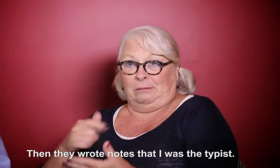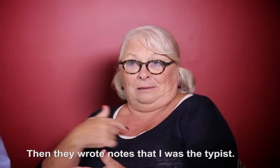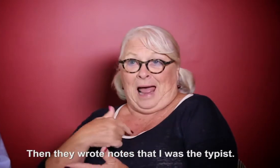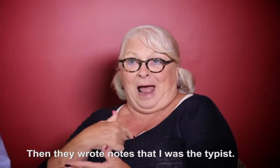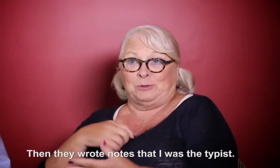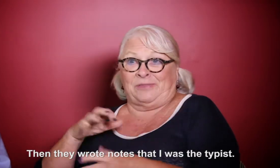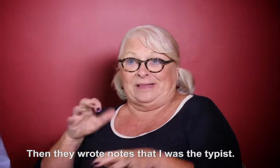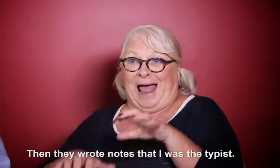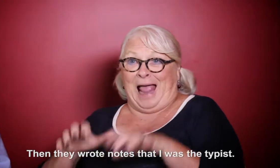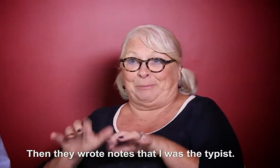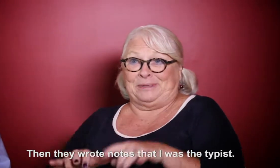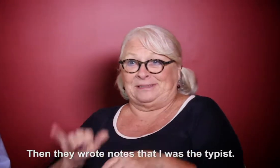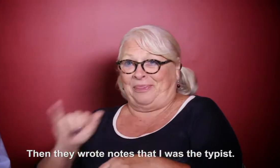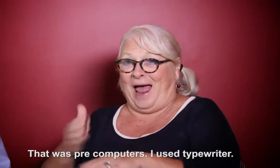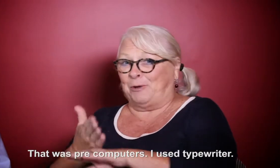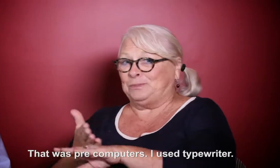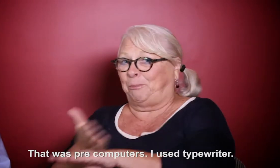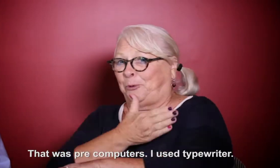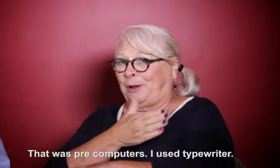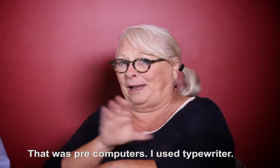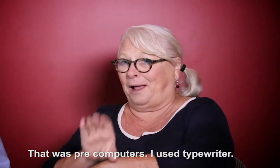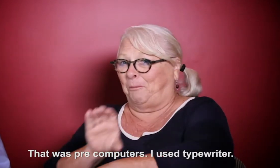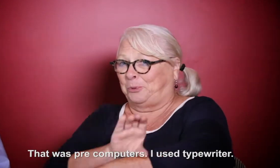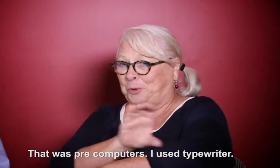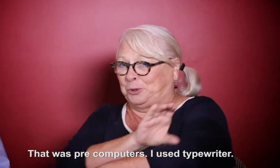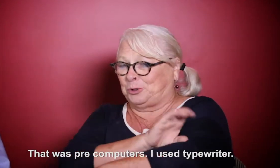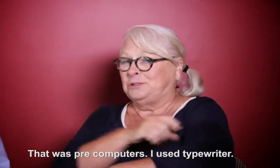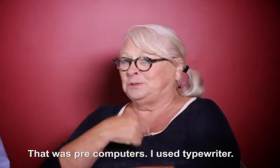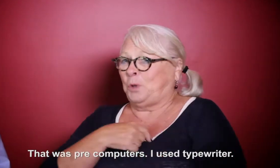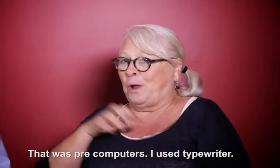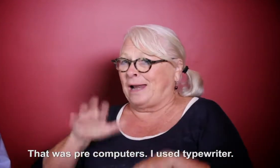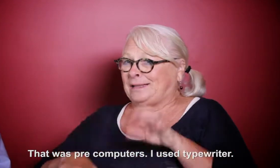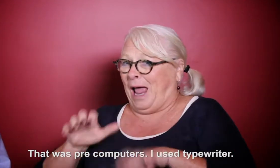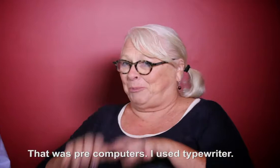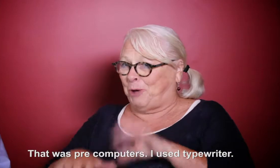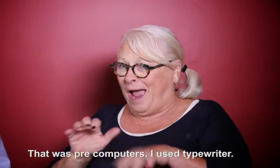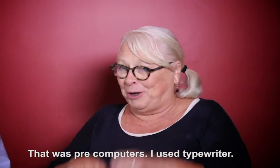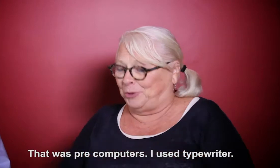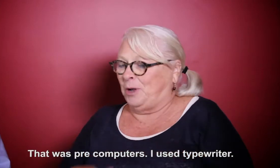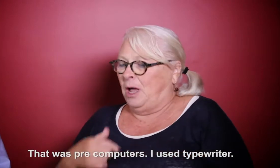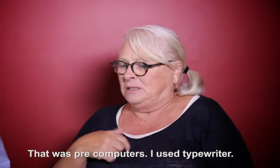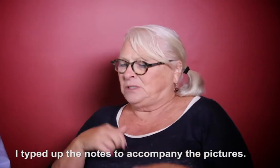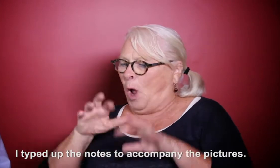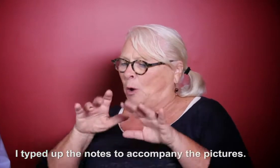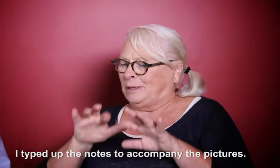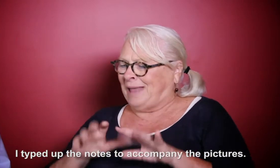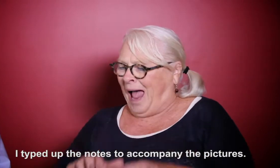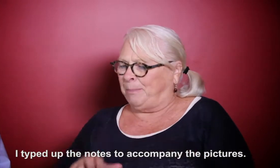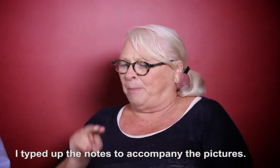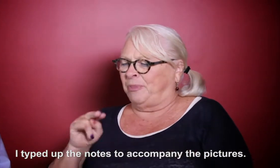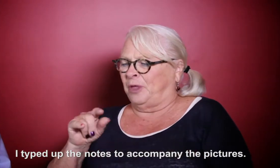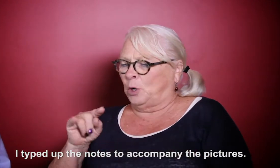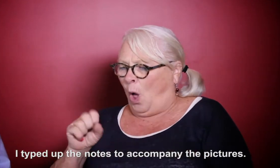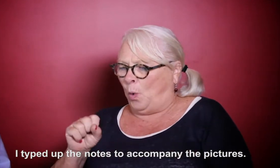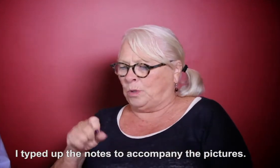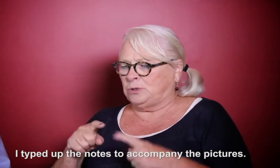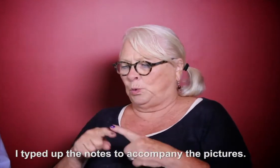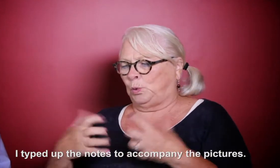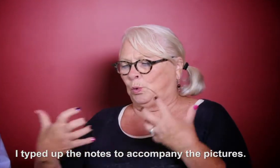I was a tactic that was pre-coupled. You had a type of action. So I would type up the notes to